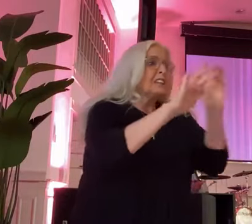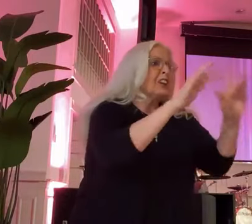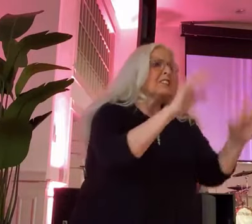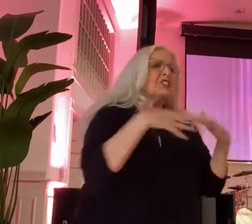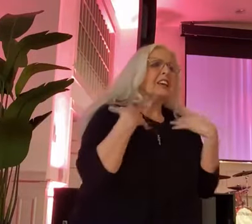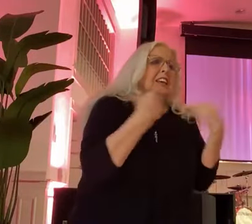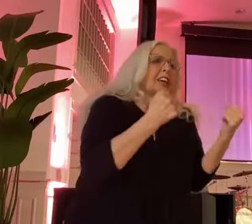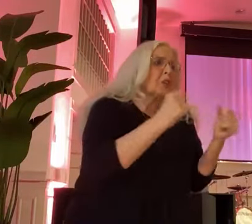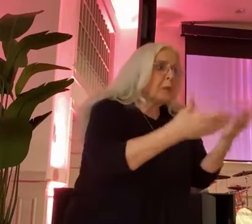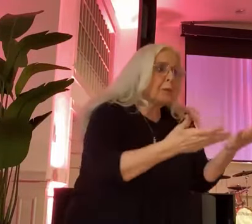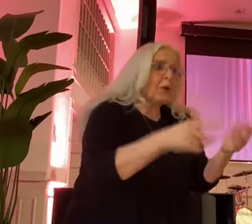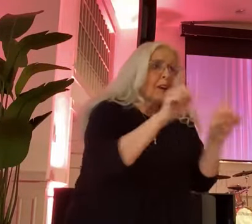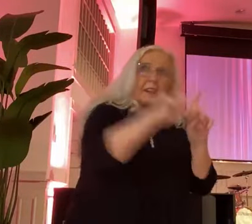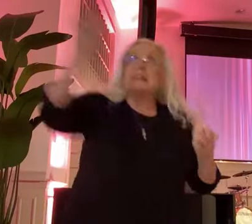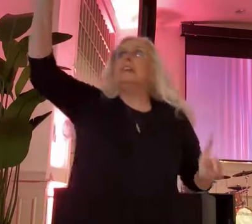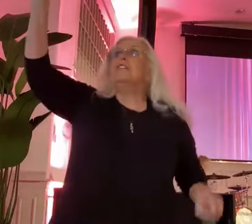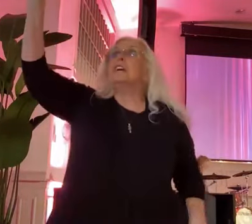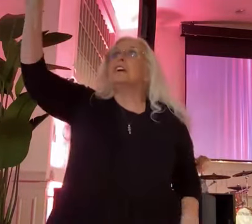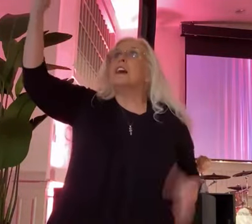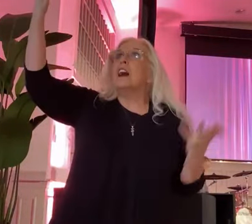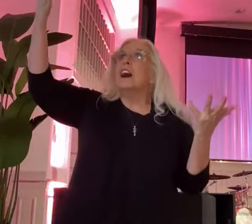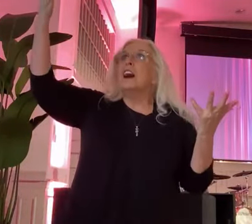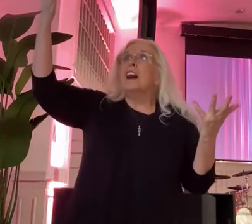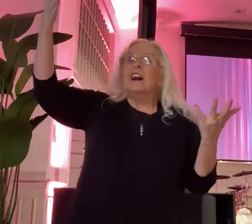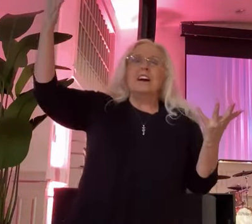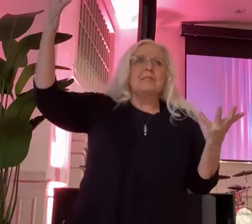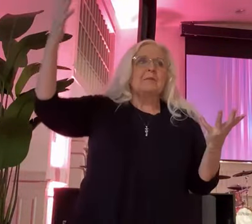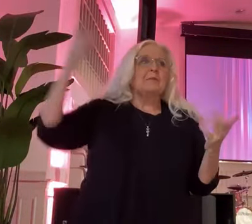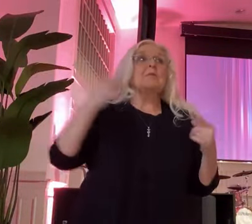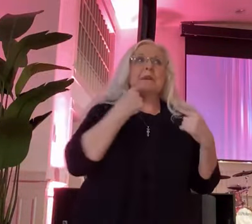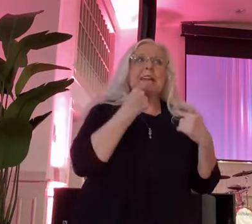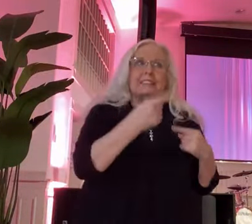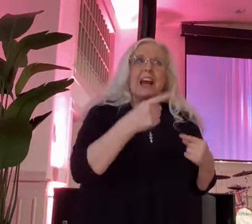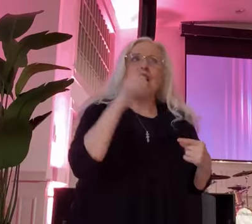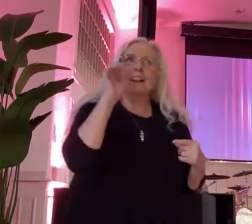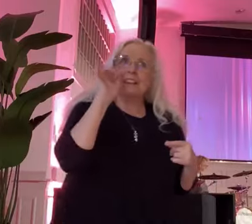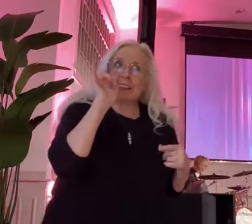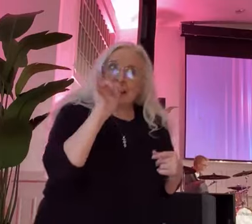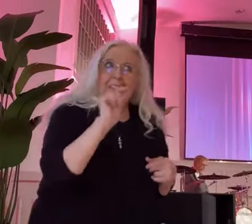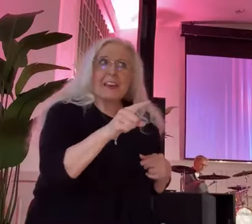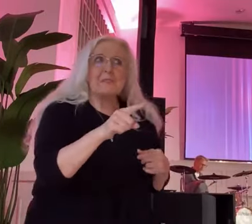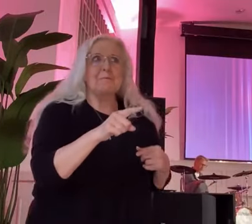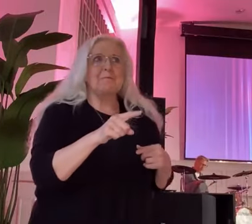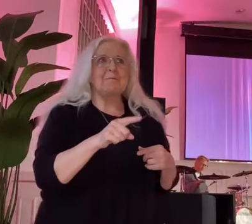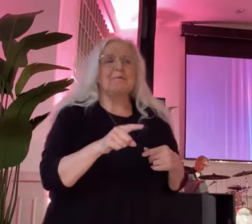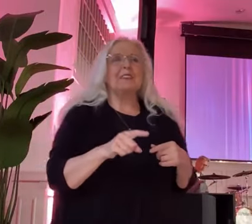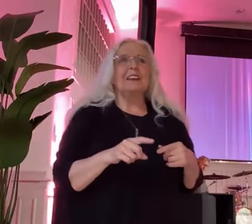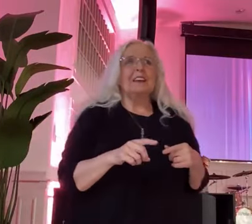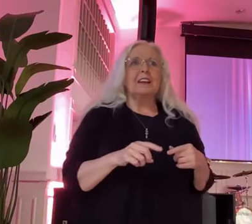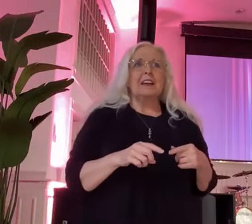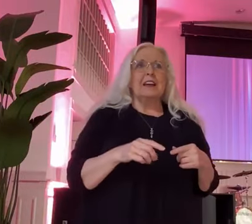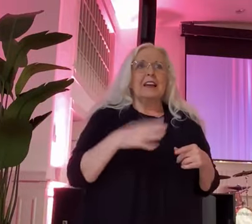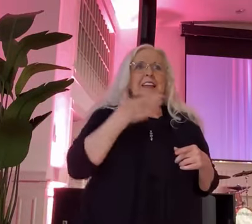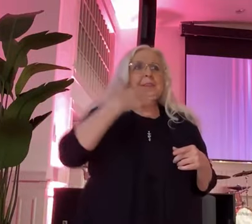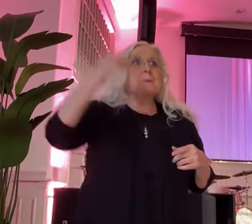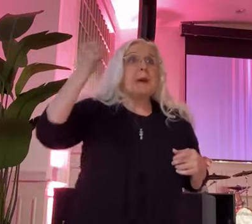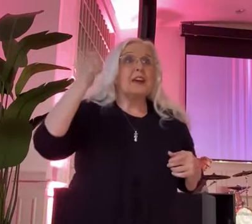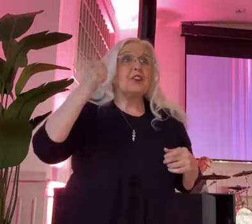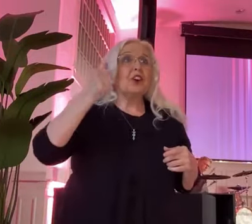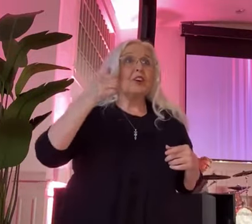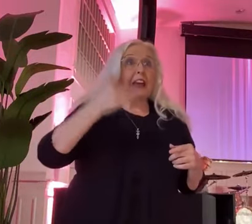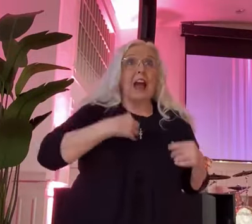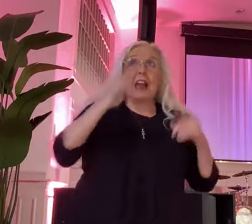people right in front of them, he's leaving. But he actually tells them in verse 7, it's better that I